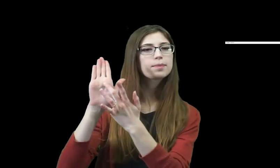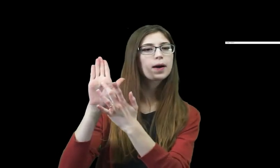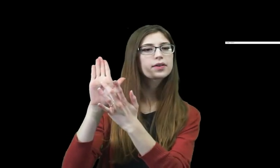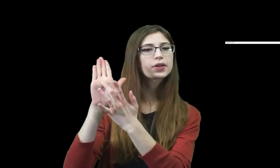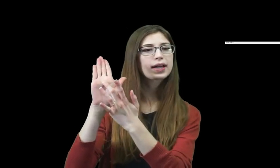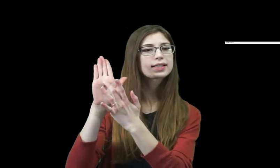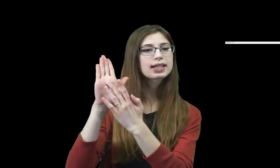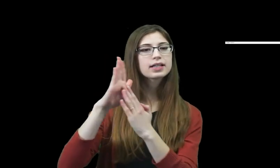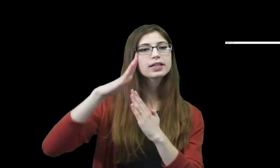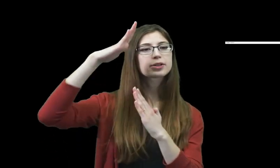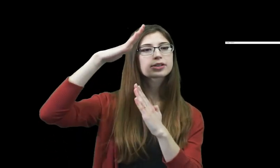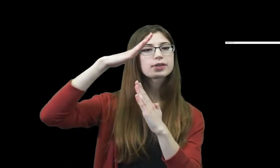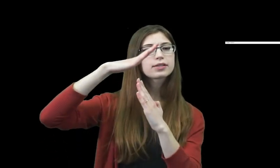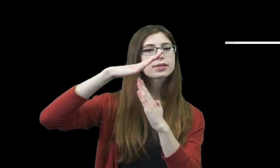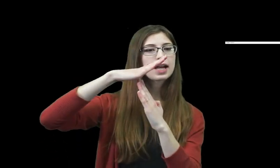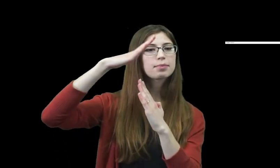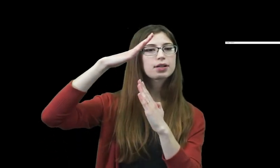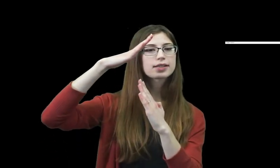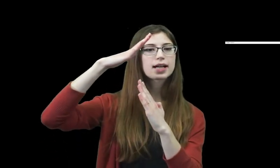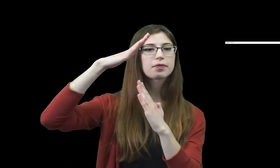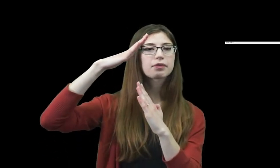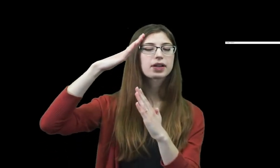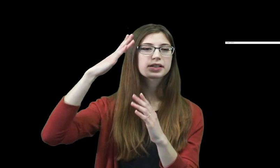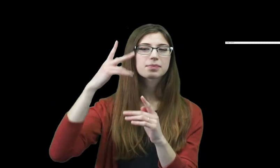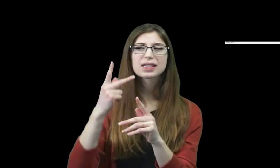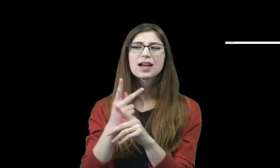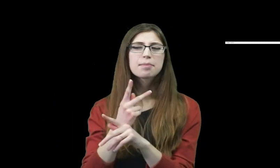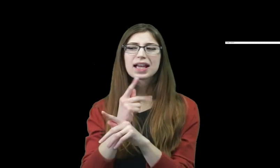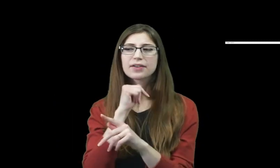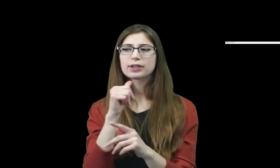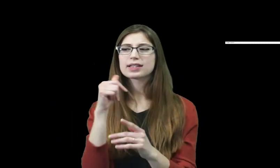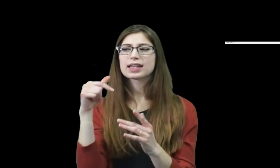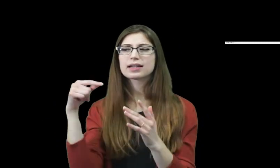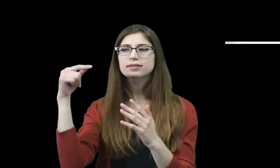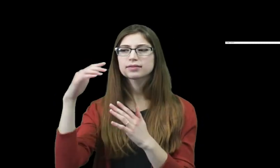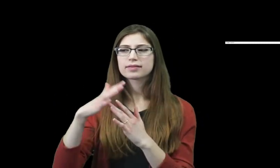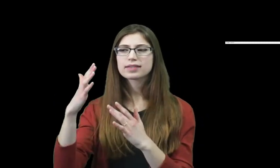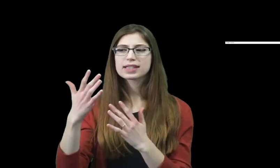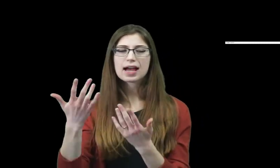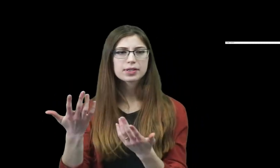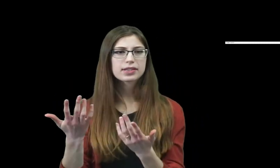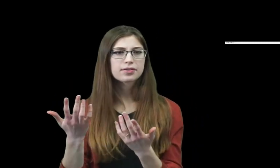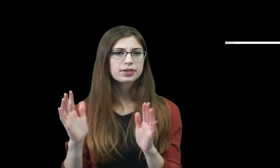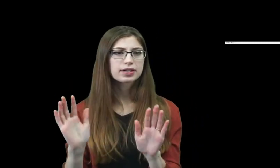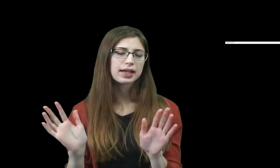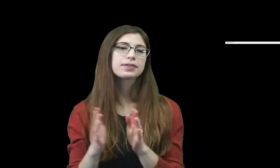of your hand here, you are just going to tap on top of your fingertips. Be careful not to like stab yourself with your nails.